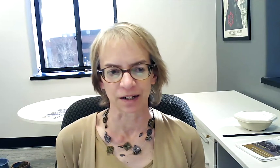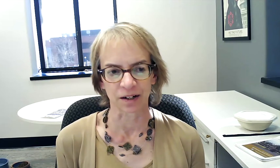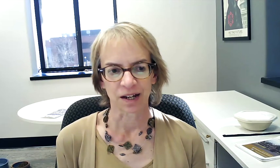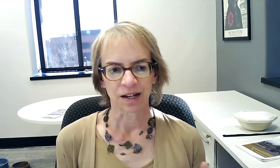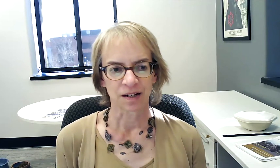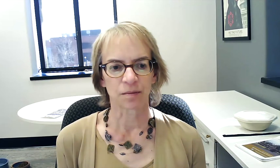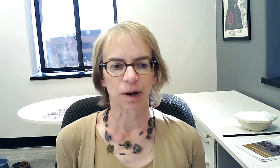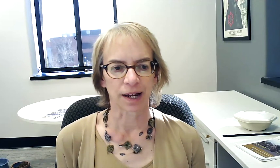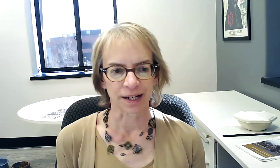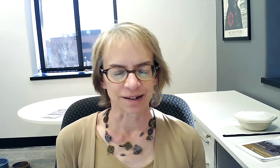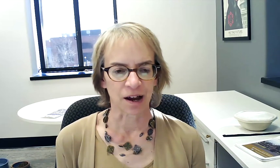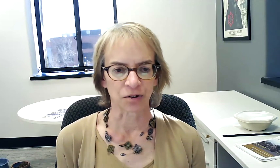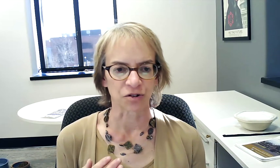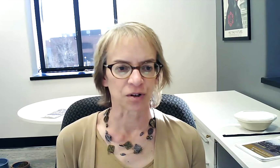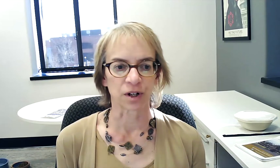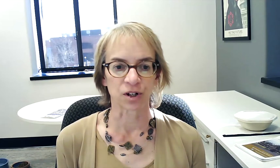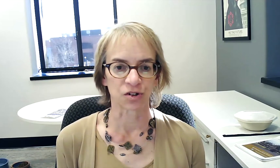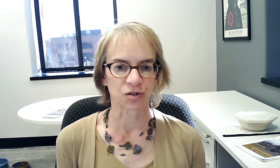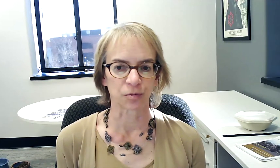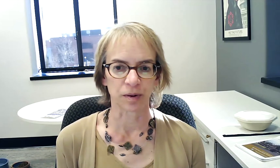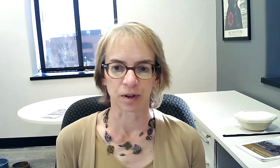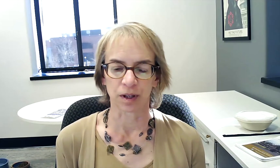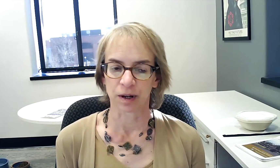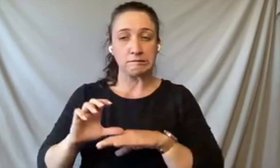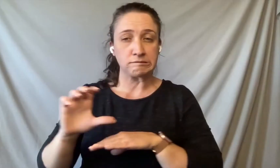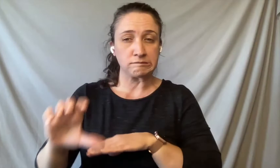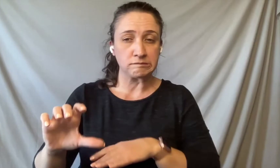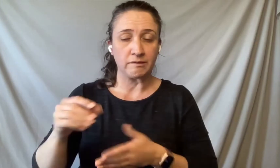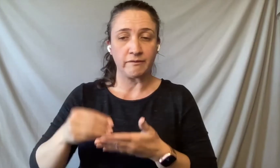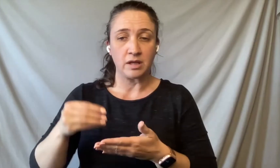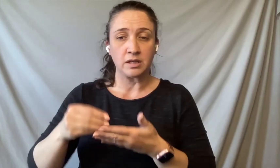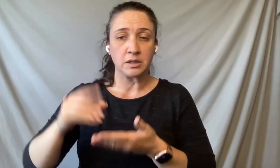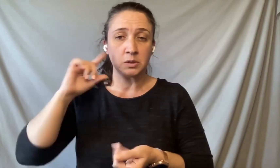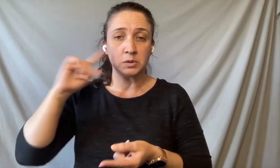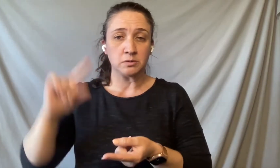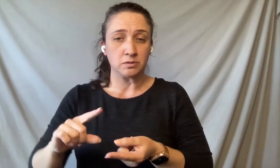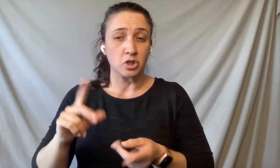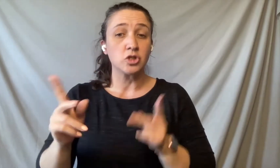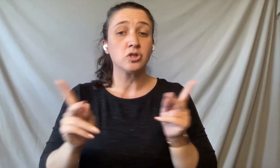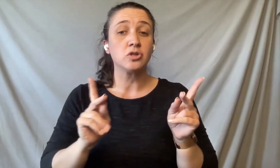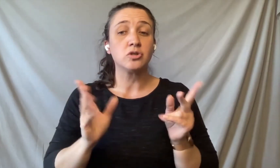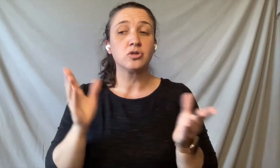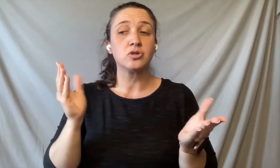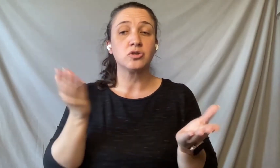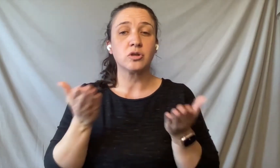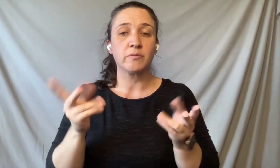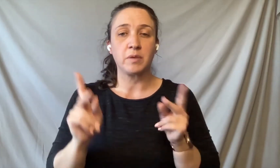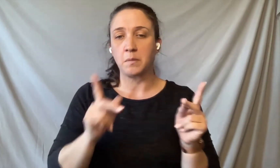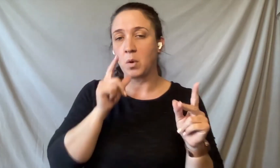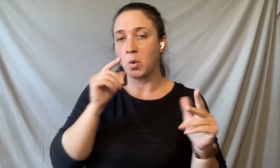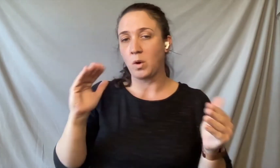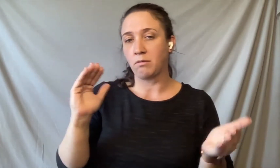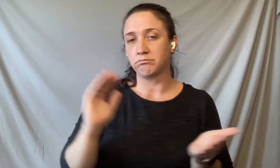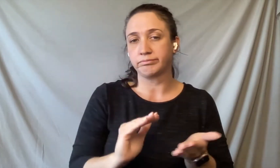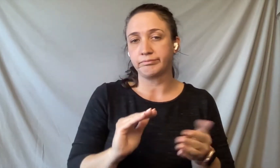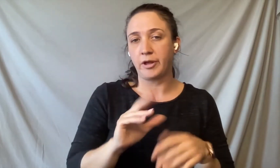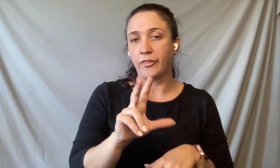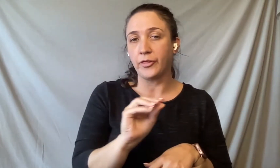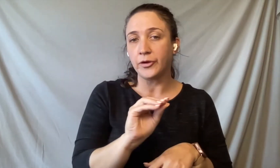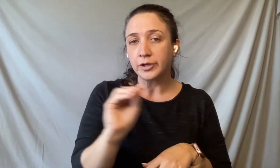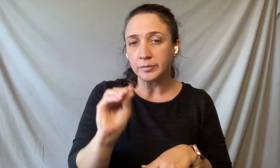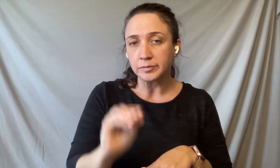funding in to buy it down so it could serve people at 30% of AMI. So it doesn't exactly free